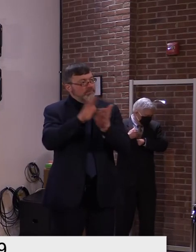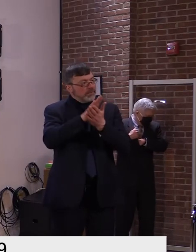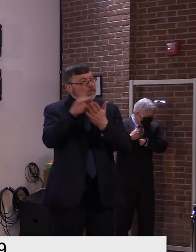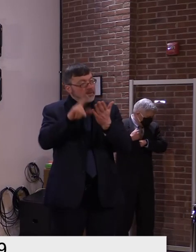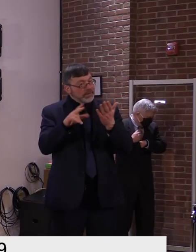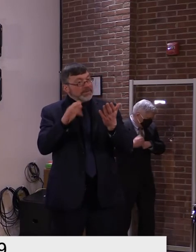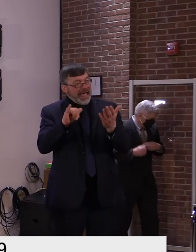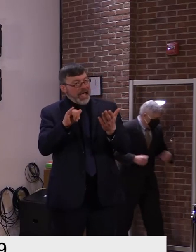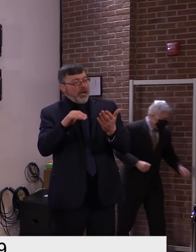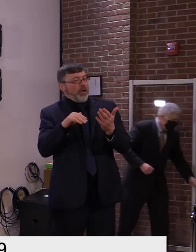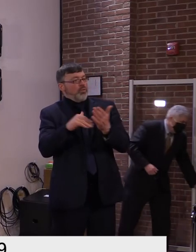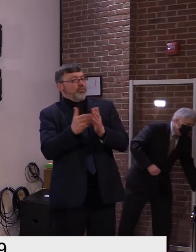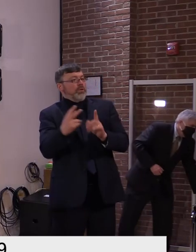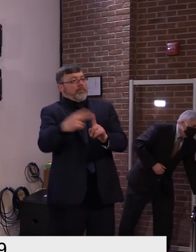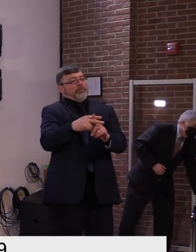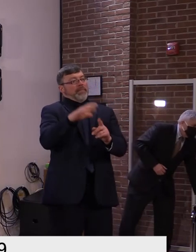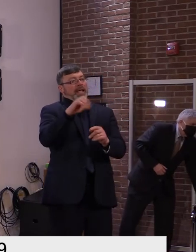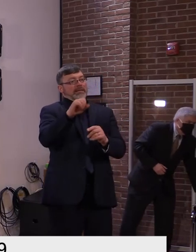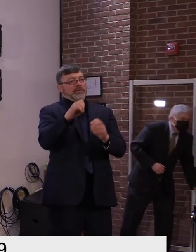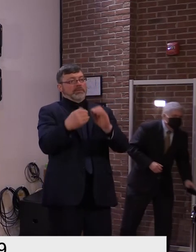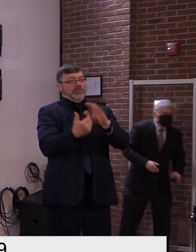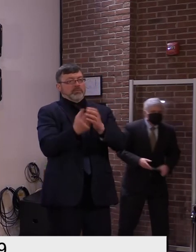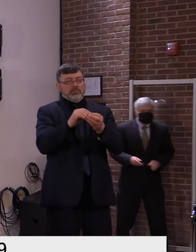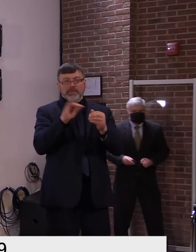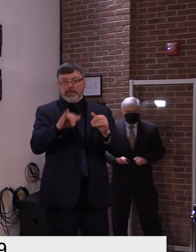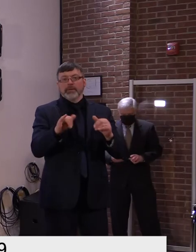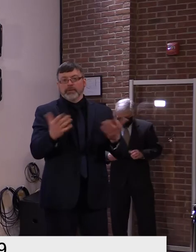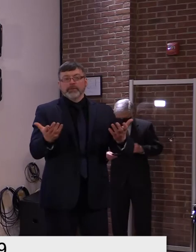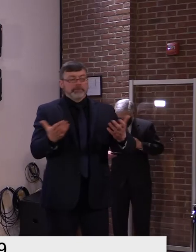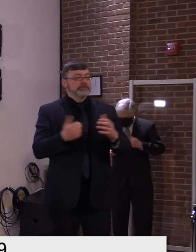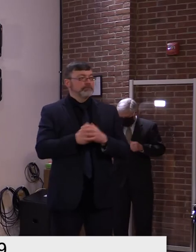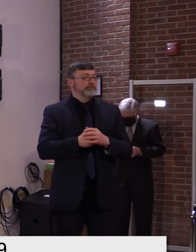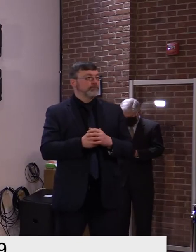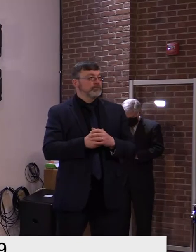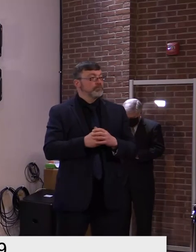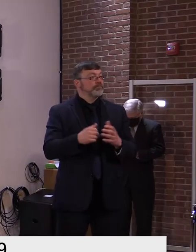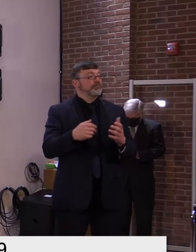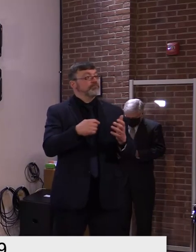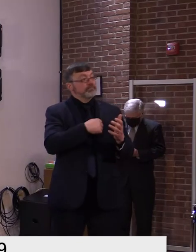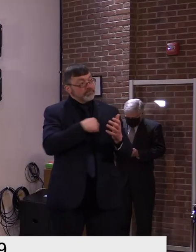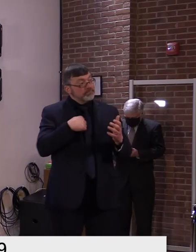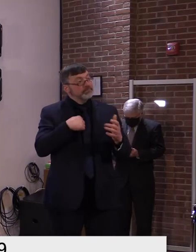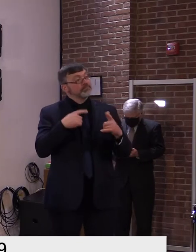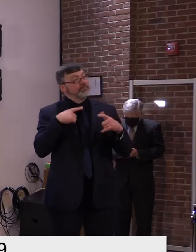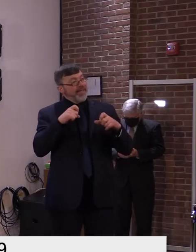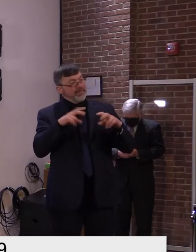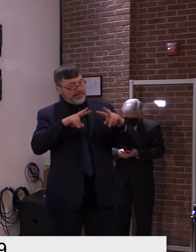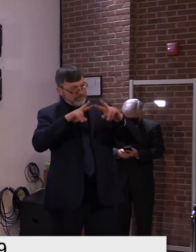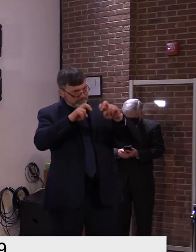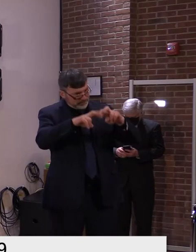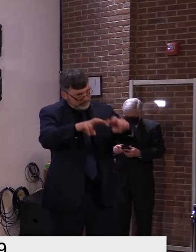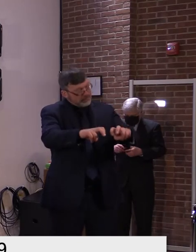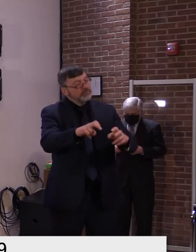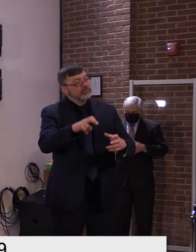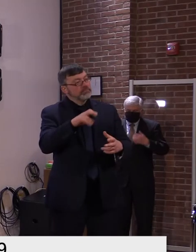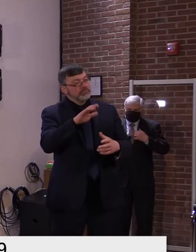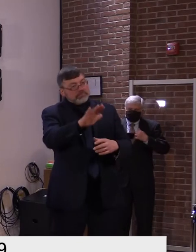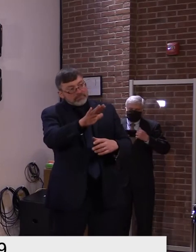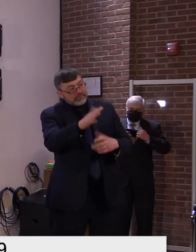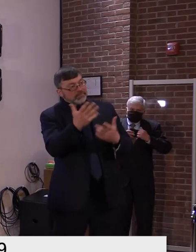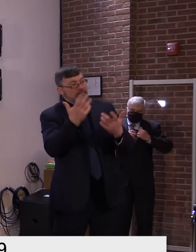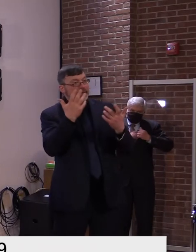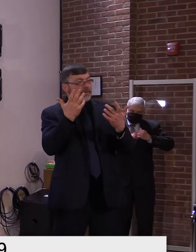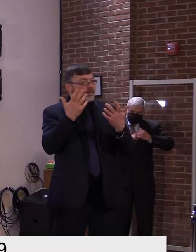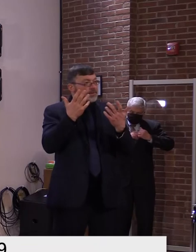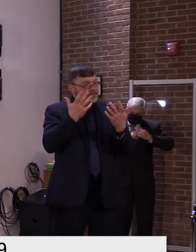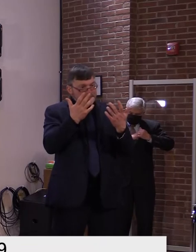again, redetermining their eligibility based on the wages, if any, that they have received